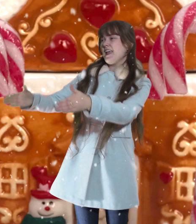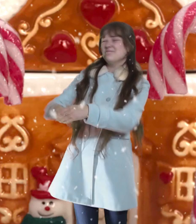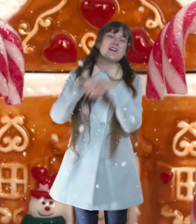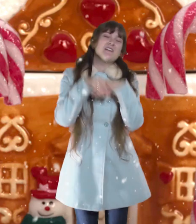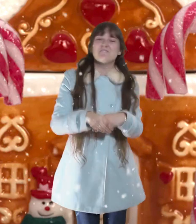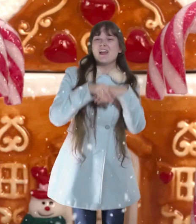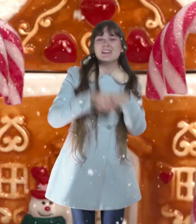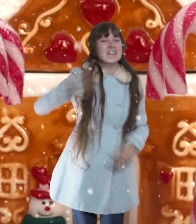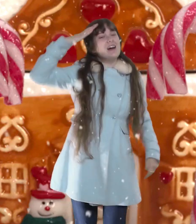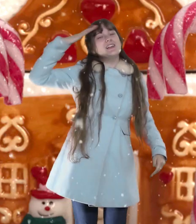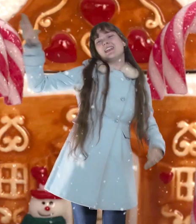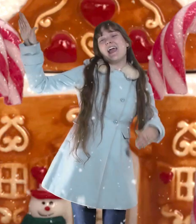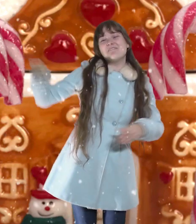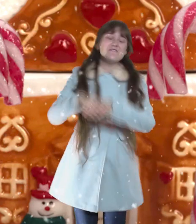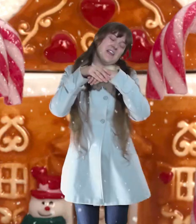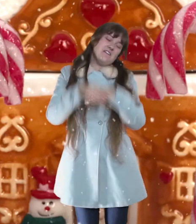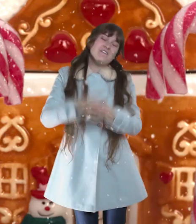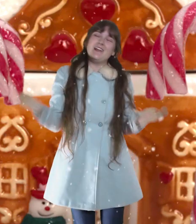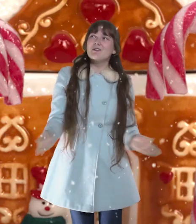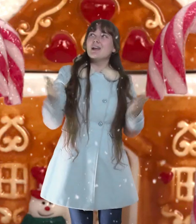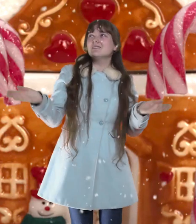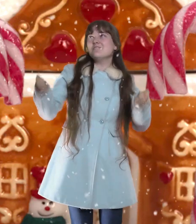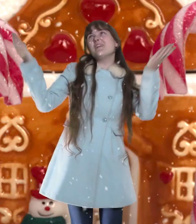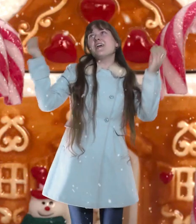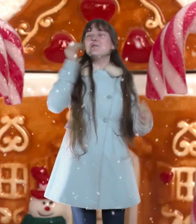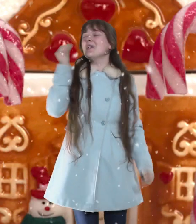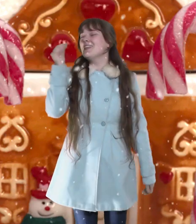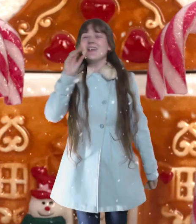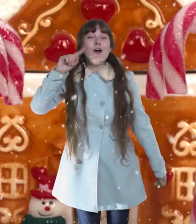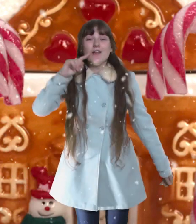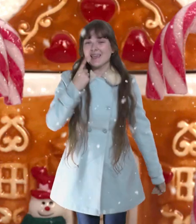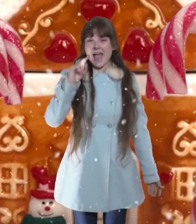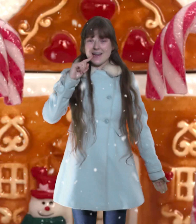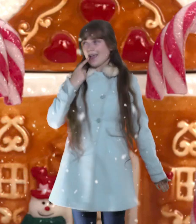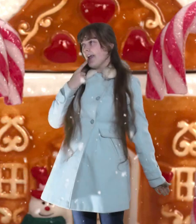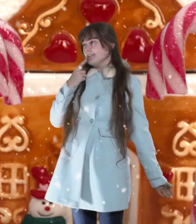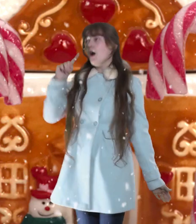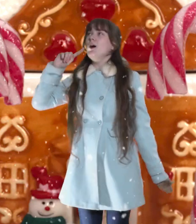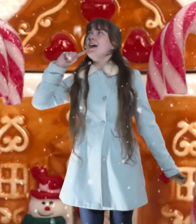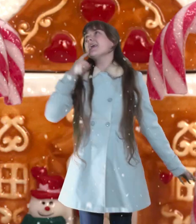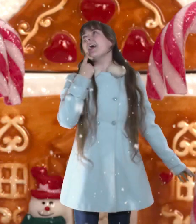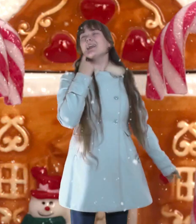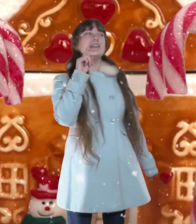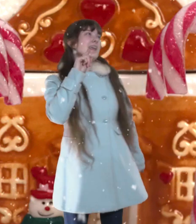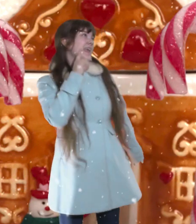Lane, bring a friend a sunny day. Bring a friend who loves to play. We'll eat all the candy canes. Oh, Candy